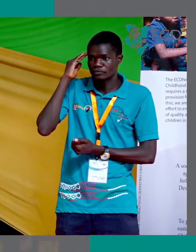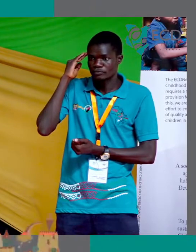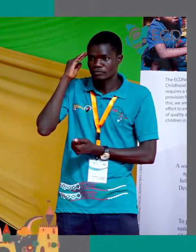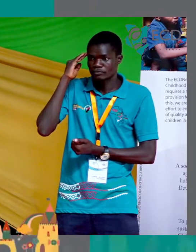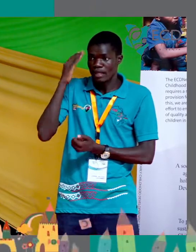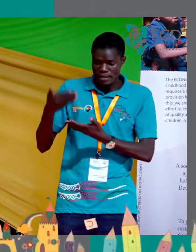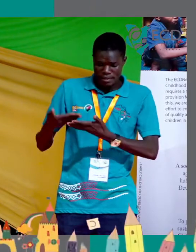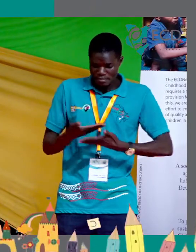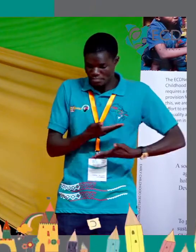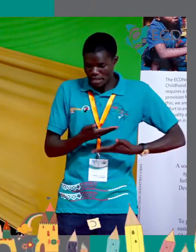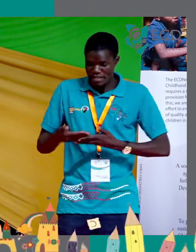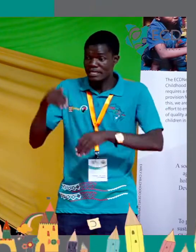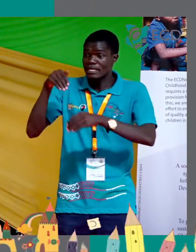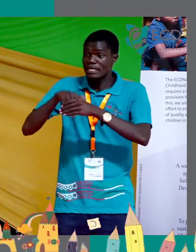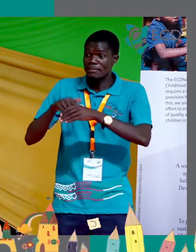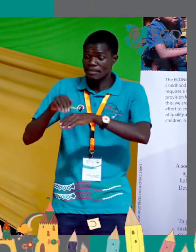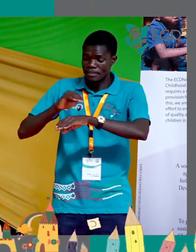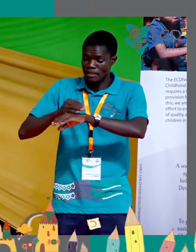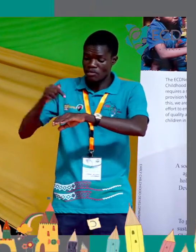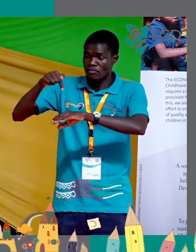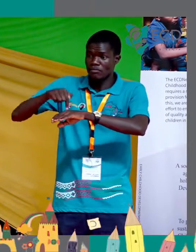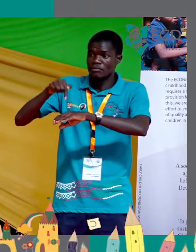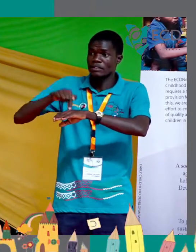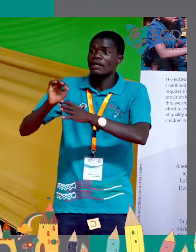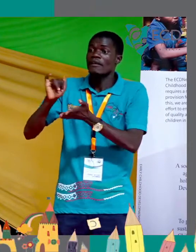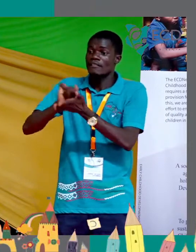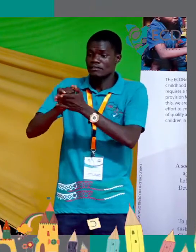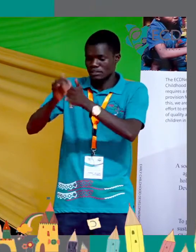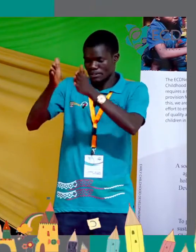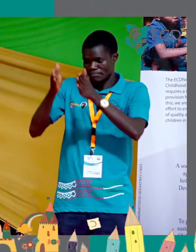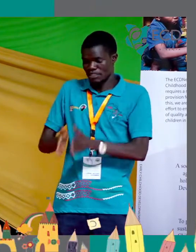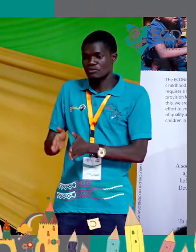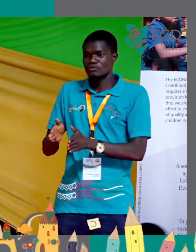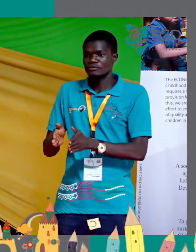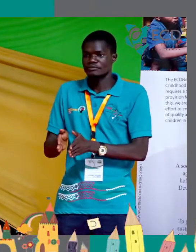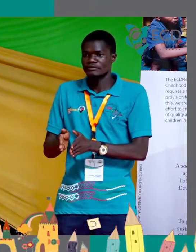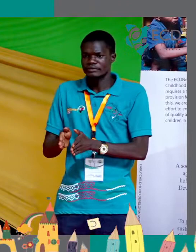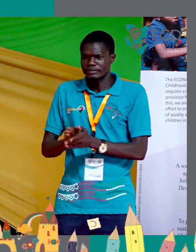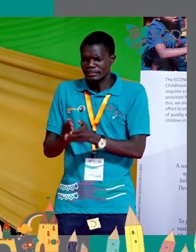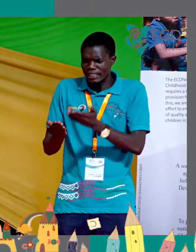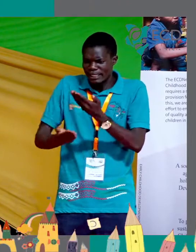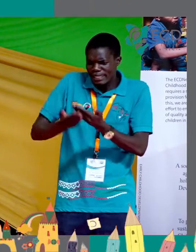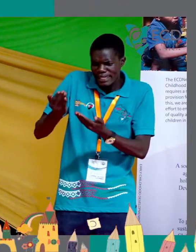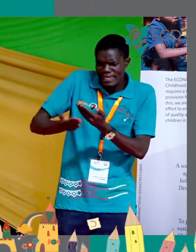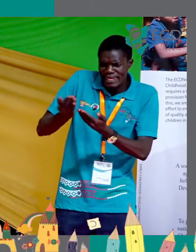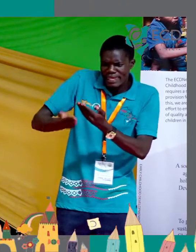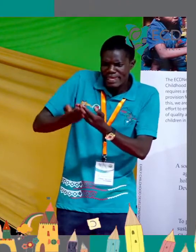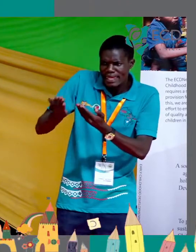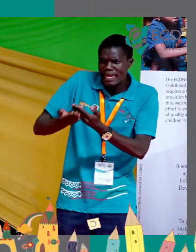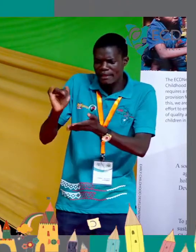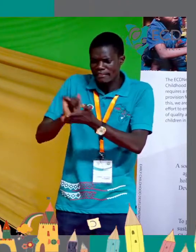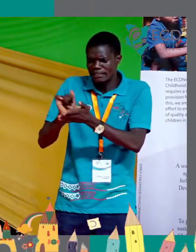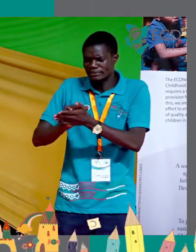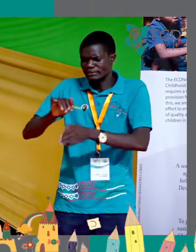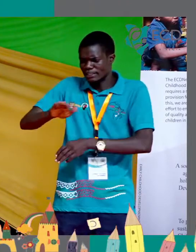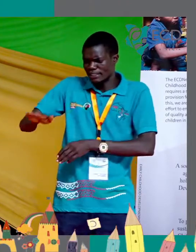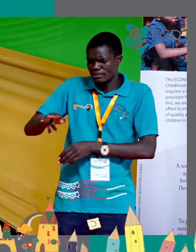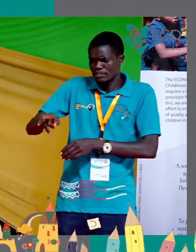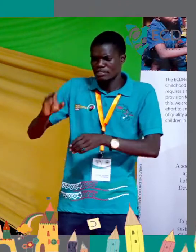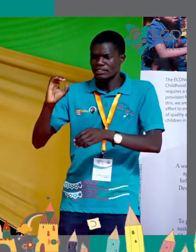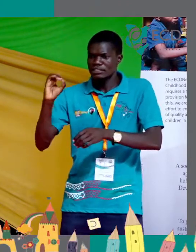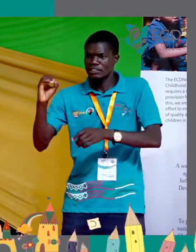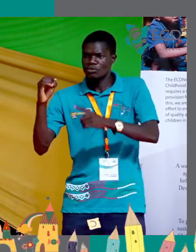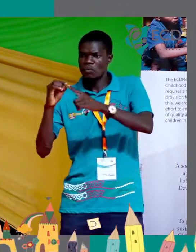the baby in the womb is a person. They should be taken care of from that point, 0 to